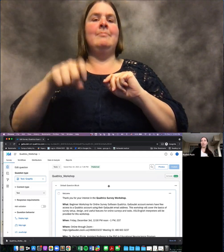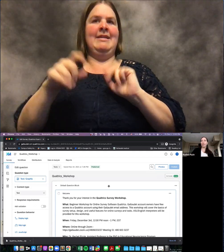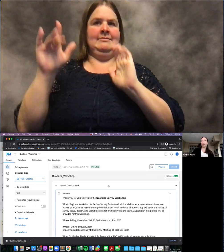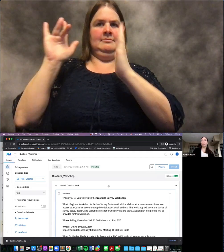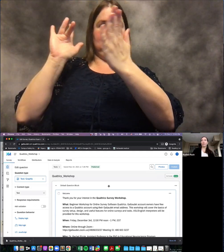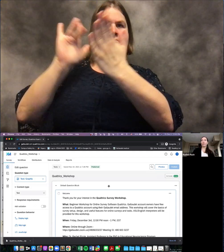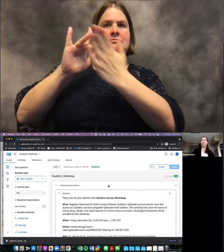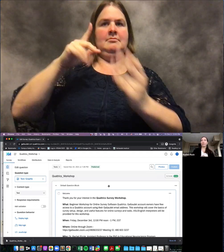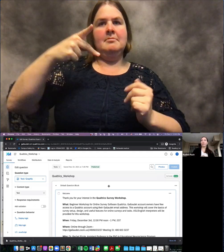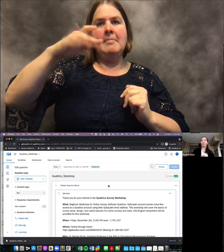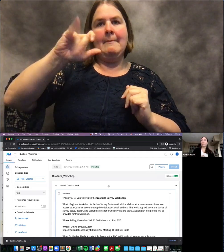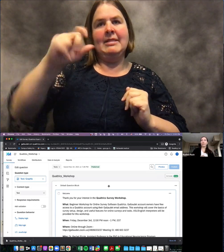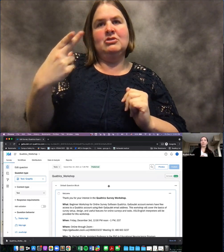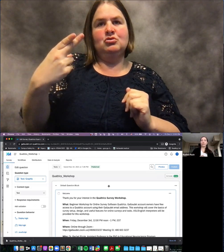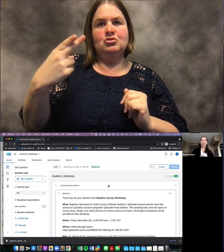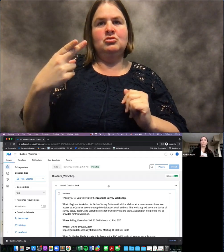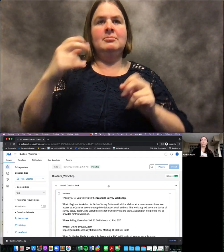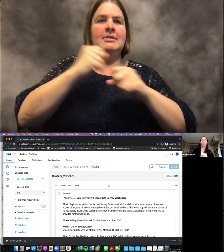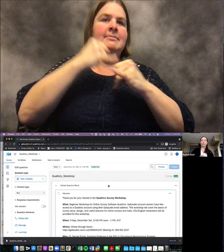it.